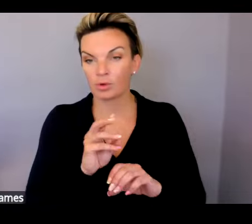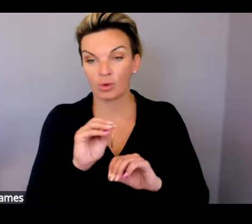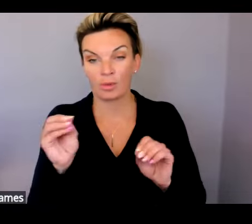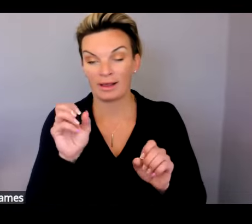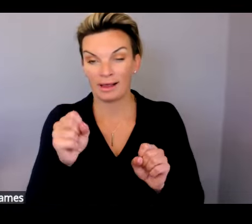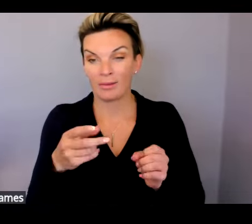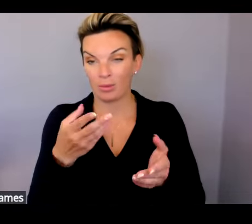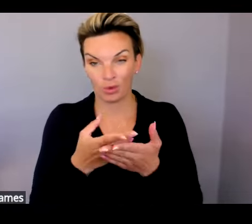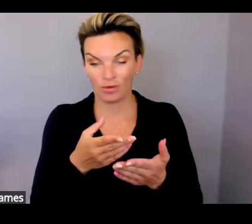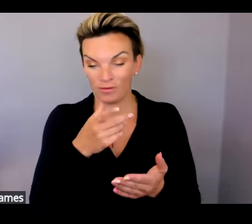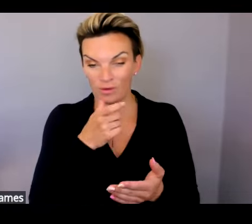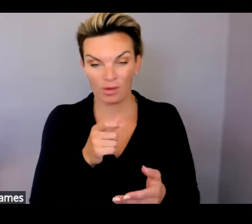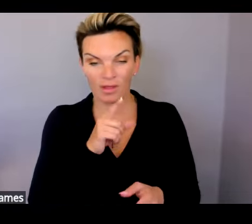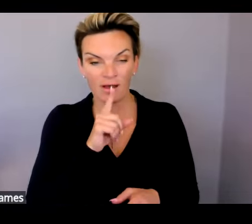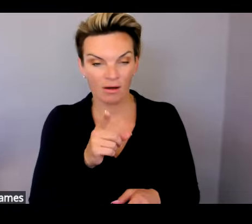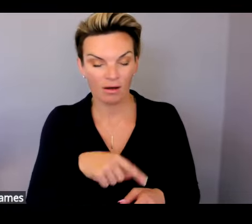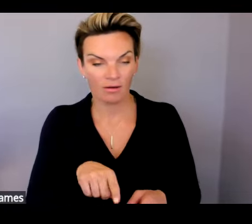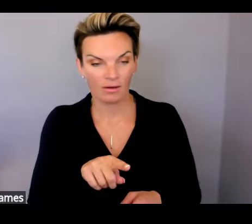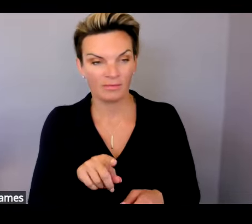who they are. That